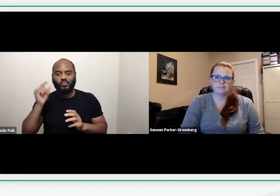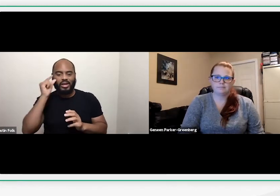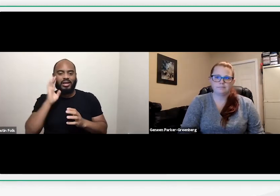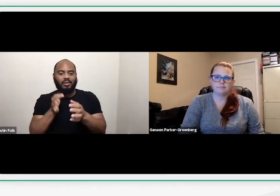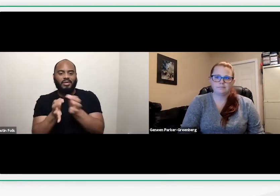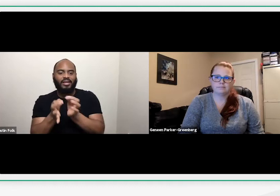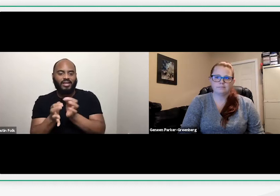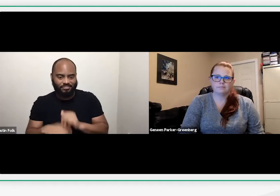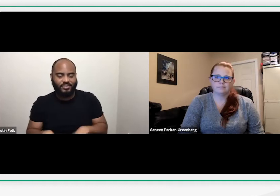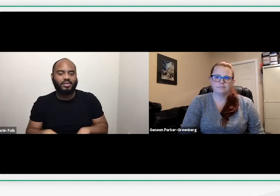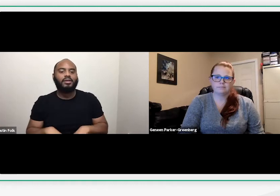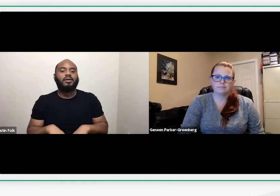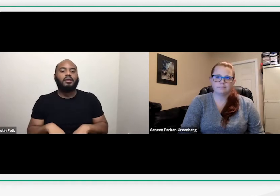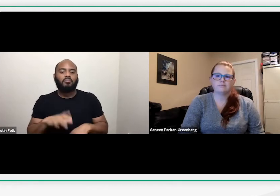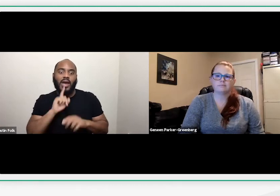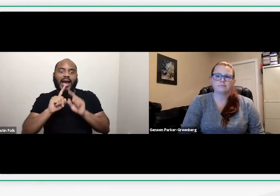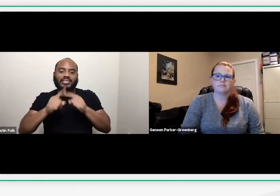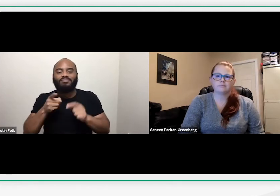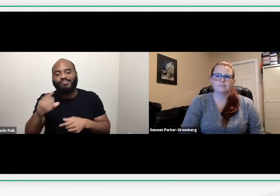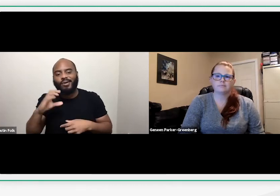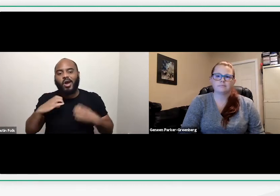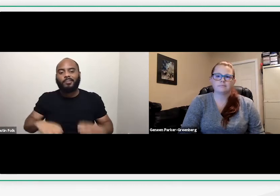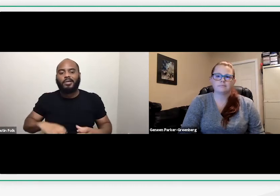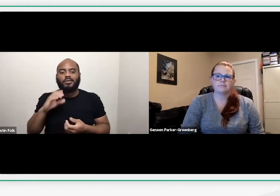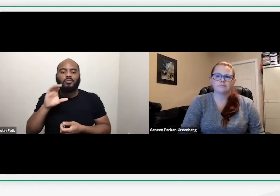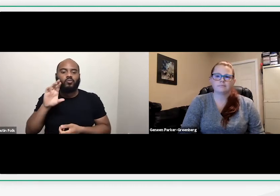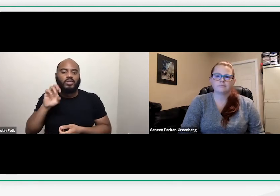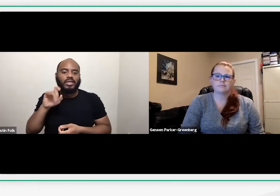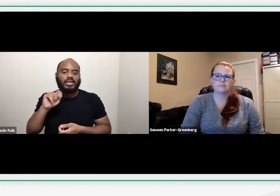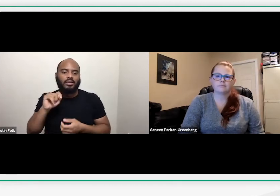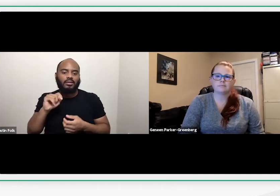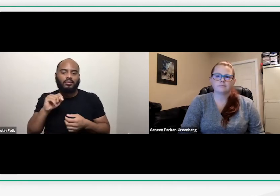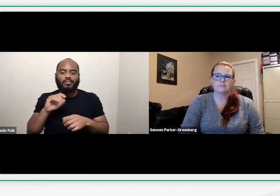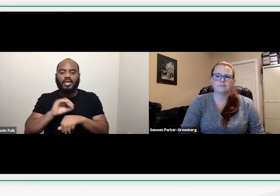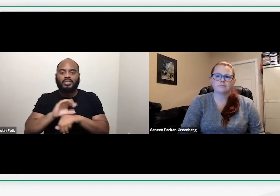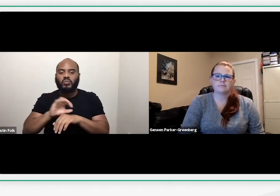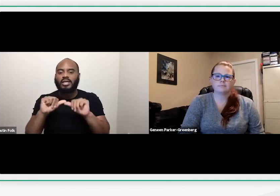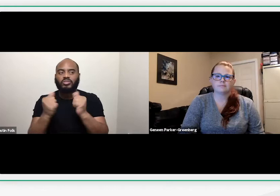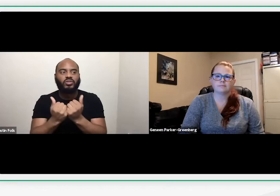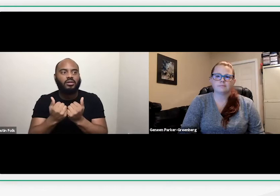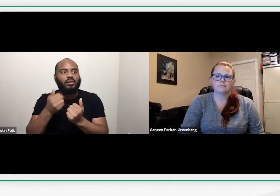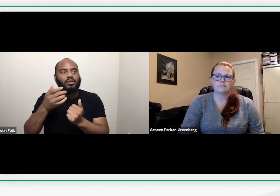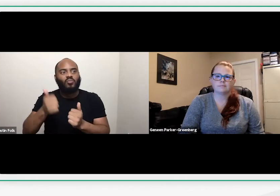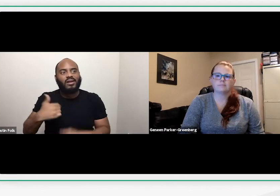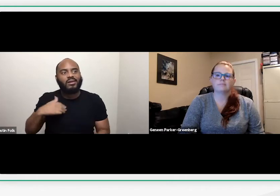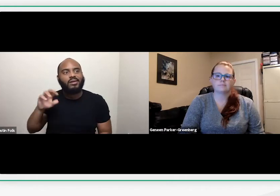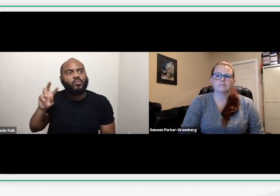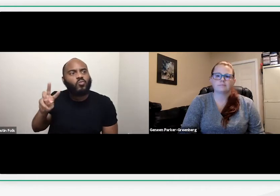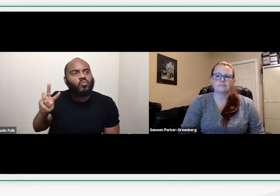companies, not so much. And then Jeanin comes into that part. Uh,